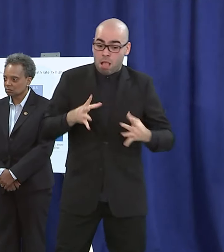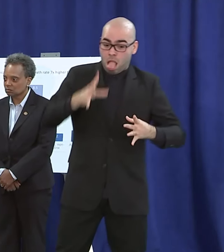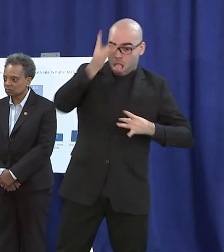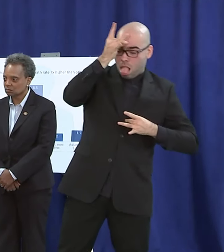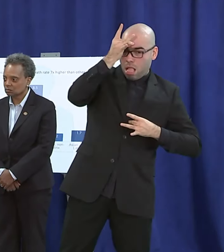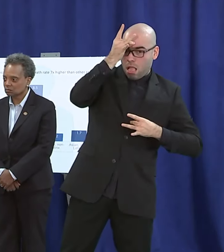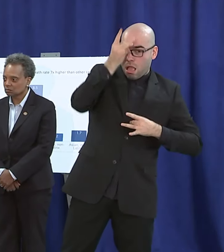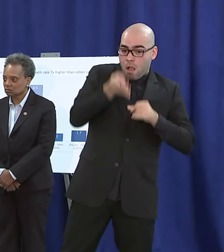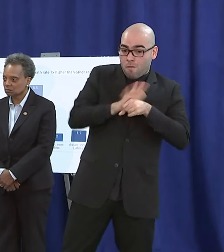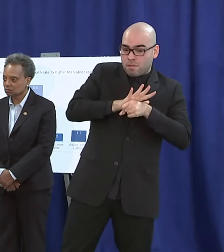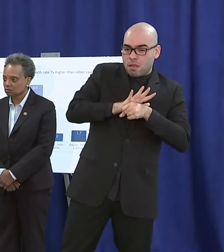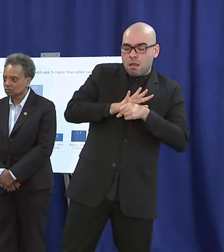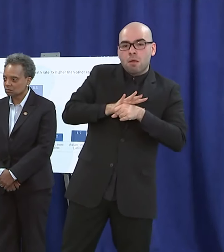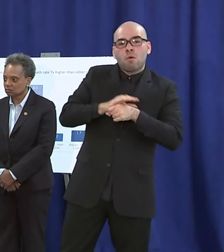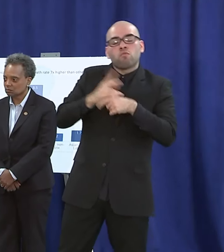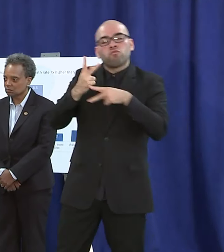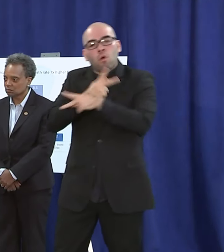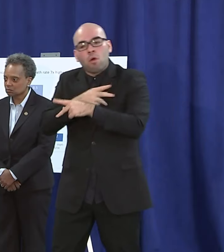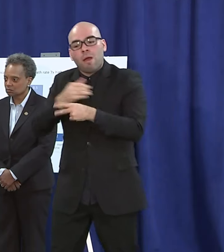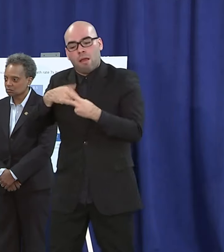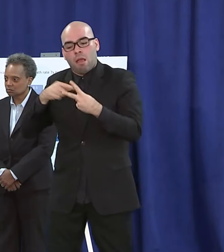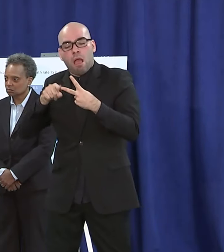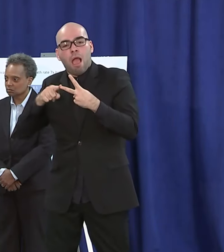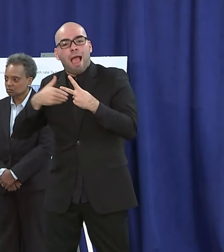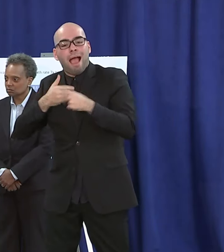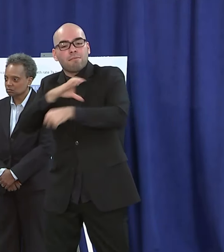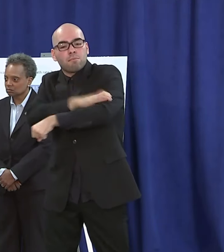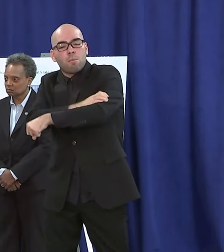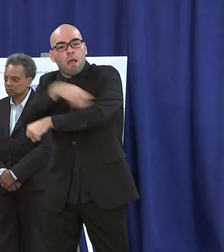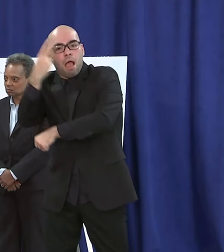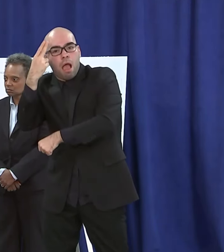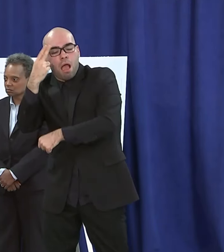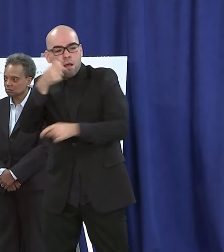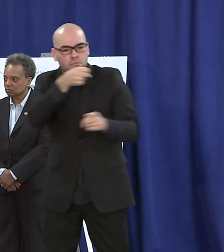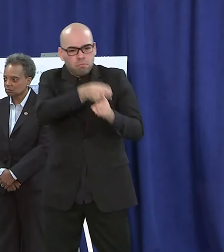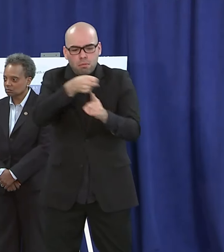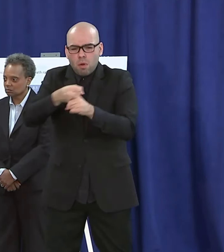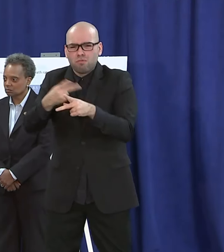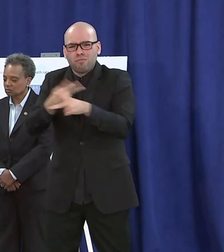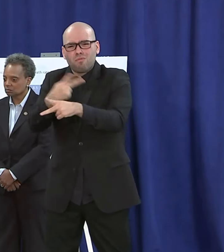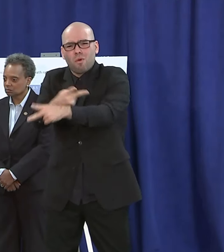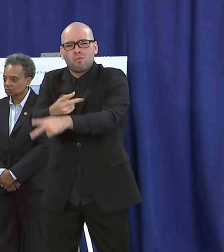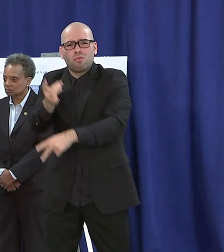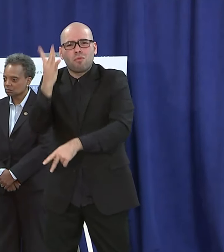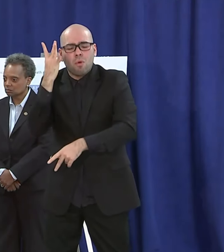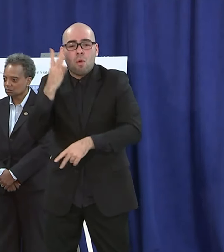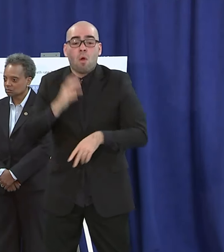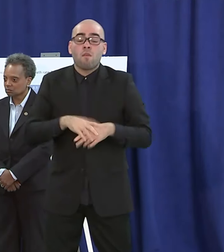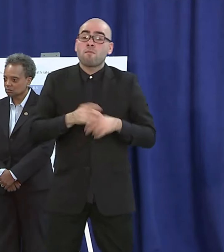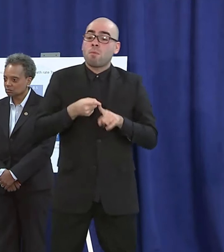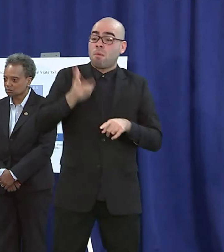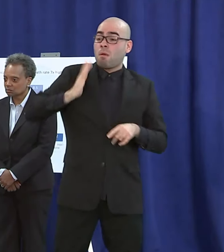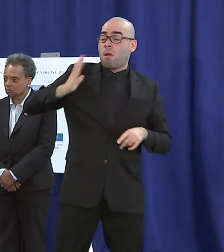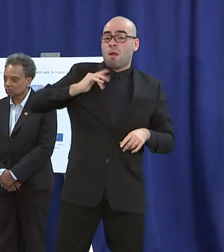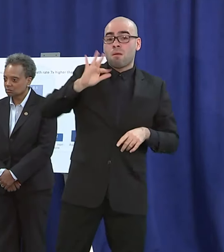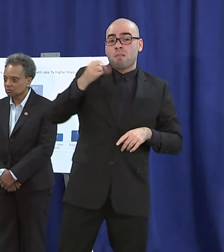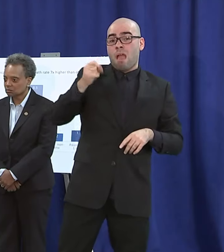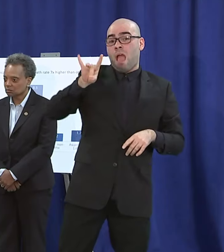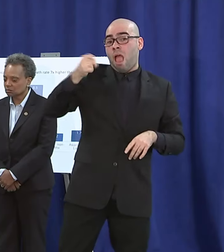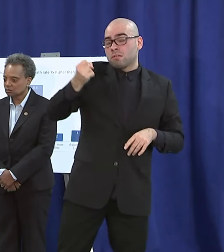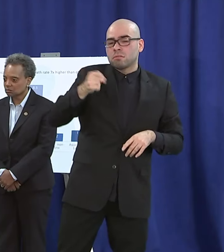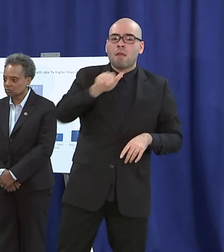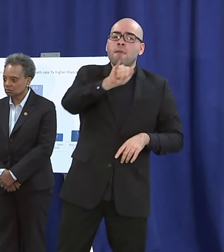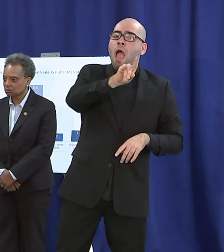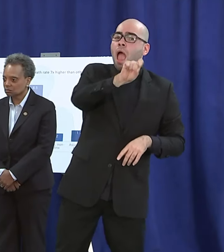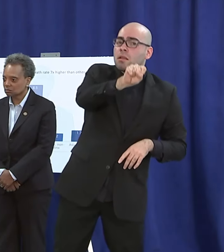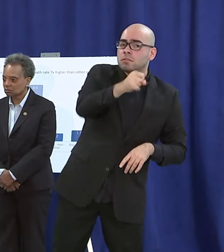And we need not only look at what mortality from AIDS and the heat wave in the 1990s impacted